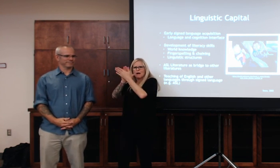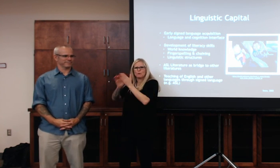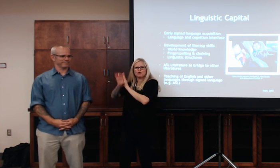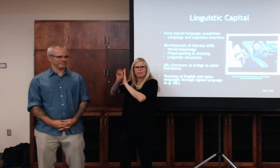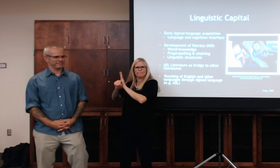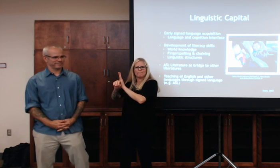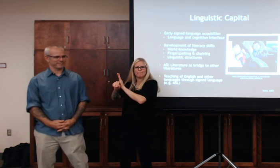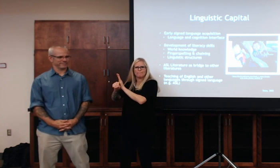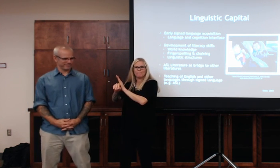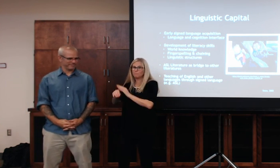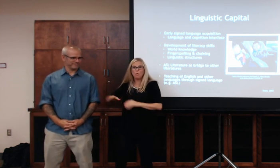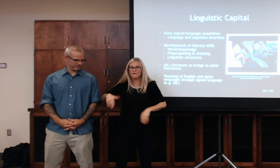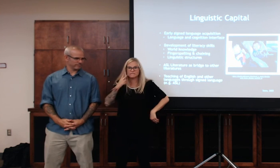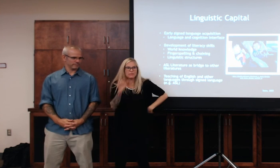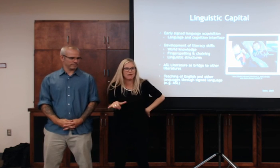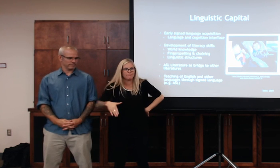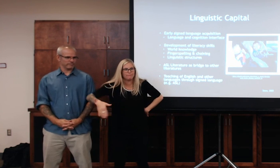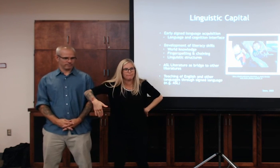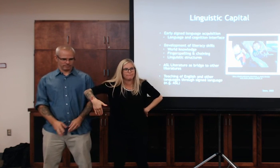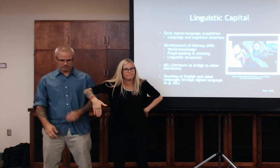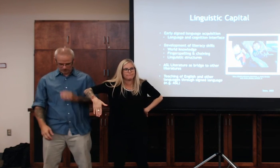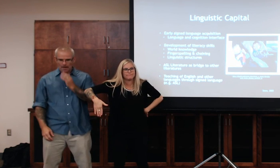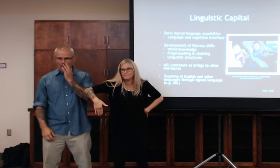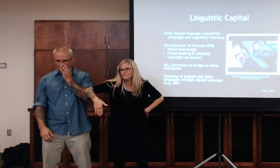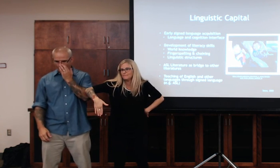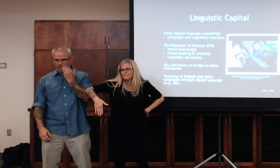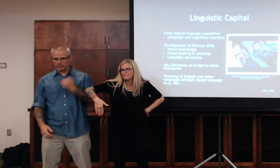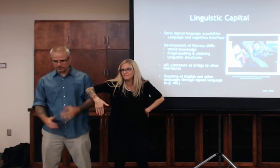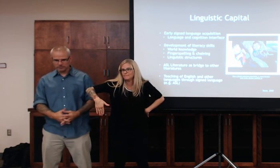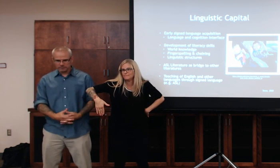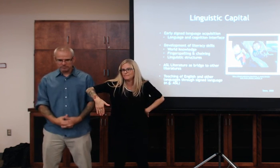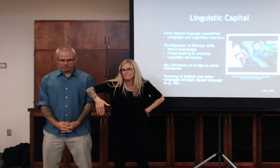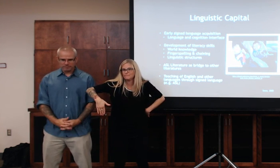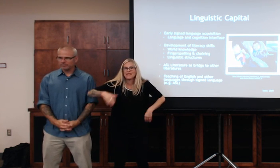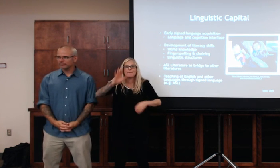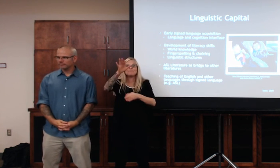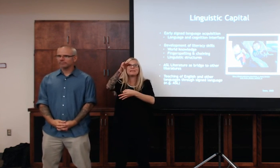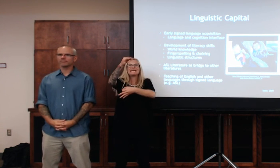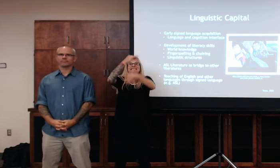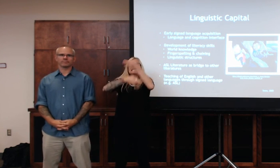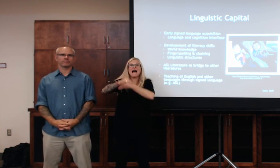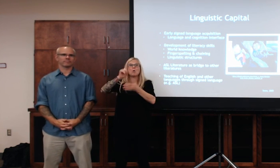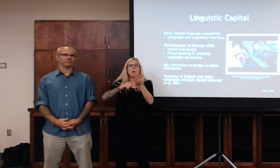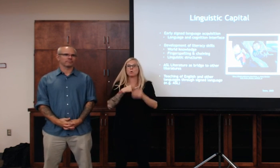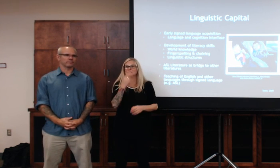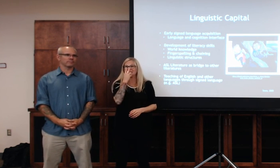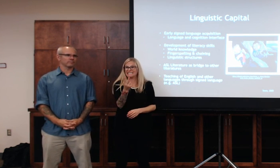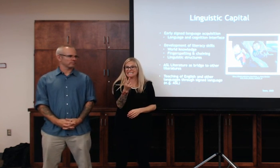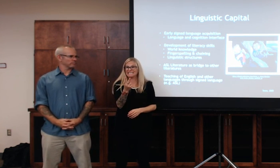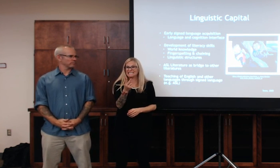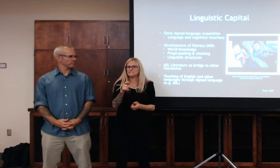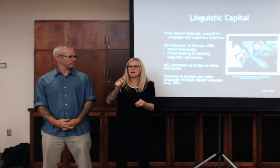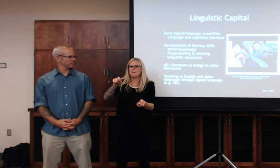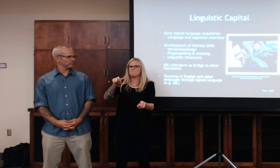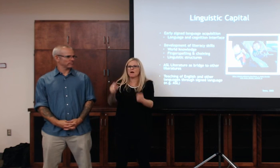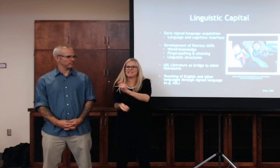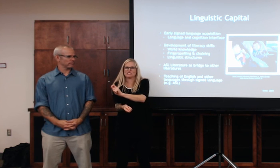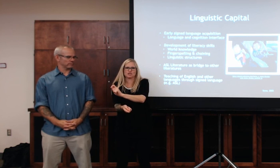and make it become a full curriculum, and we haven't seen that implemented yet. So instead, what we're seeing is